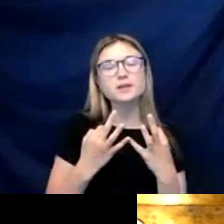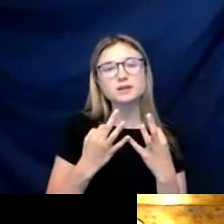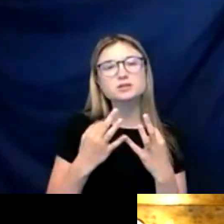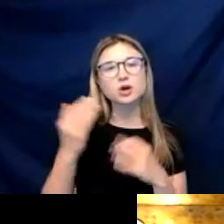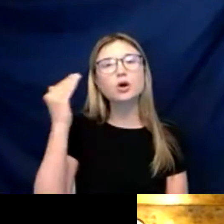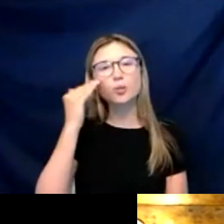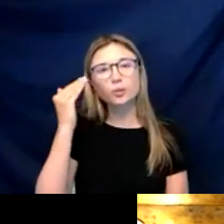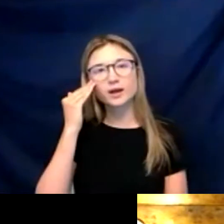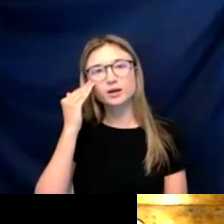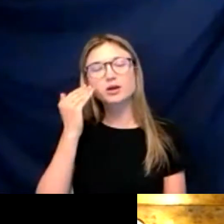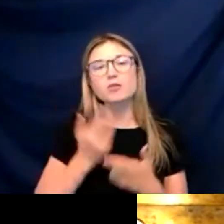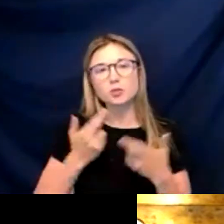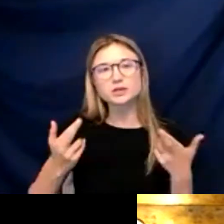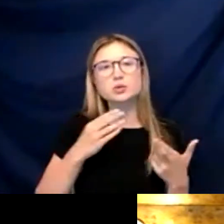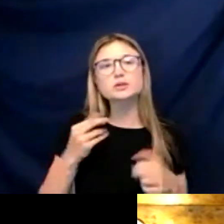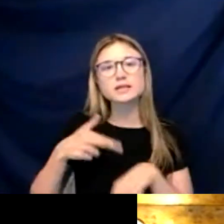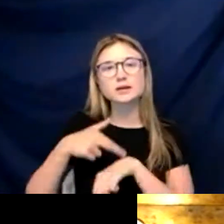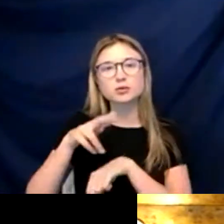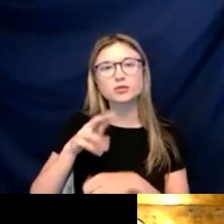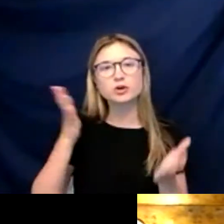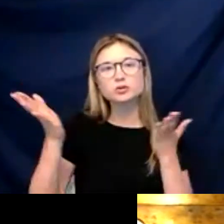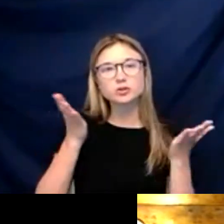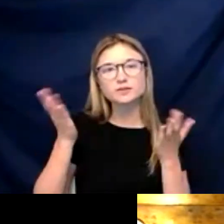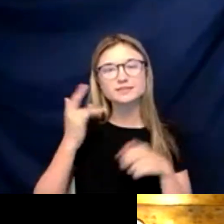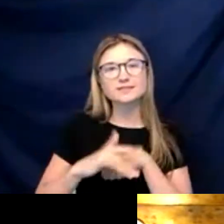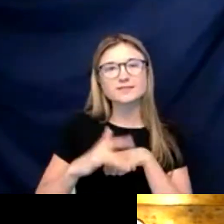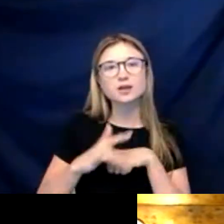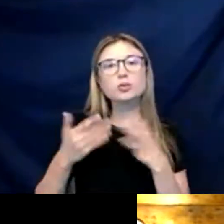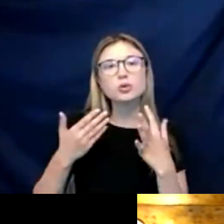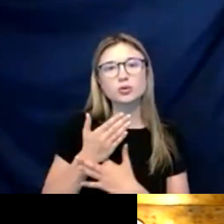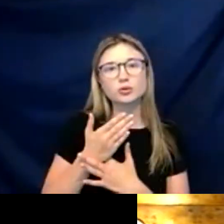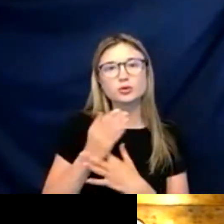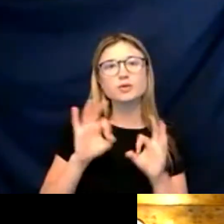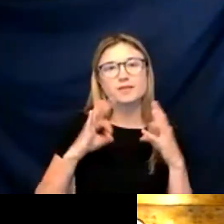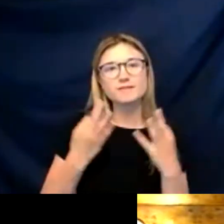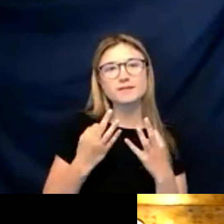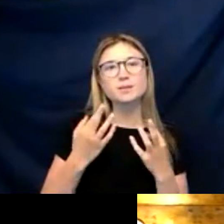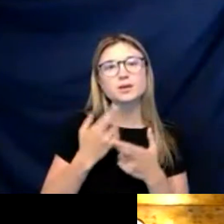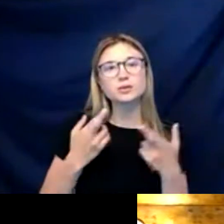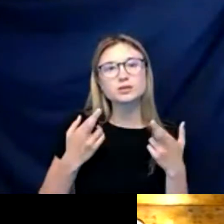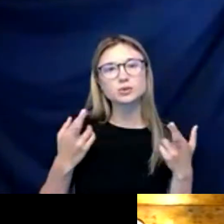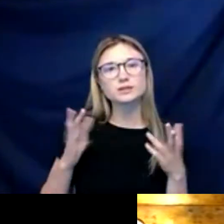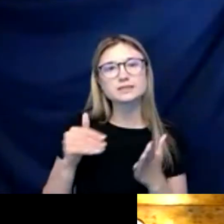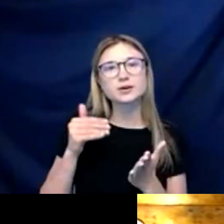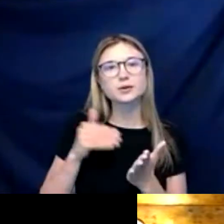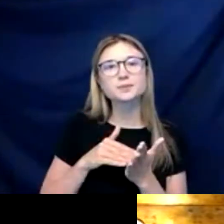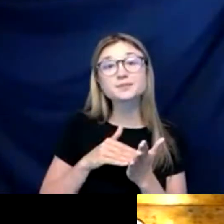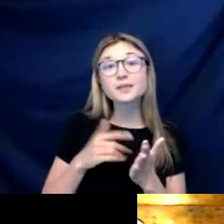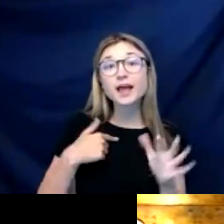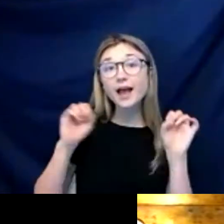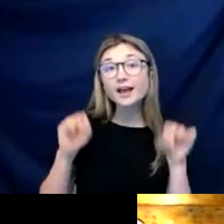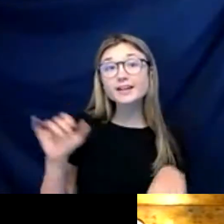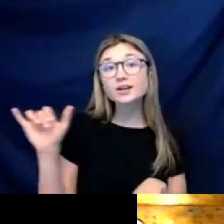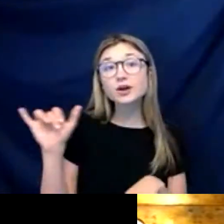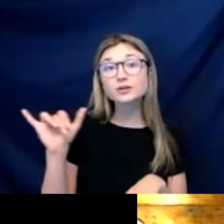the resource and referral services available through the Family Resource Center. I can also put